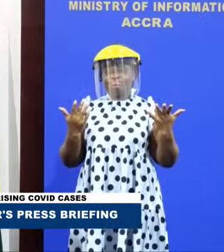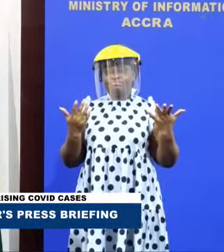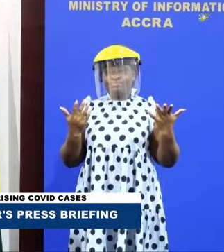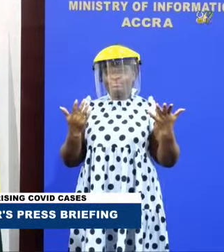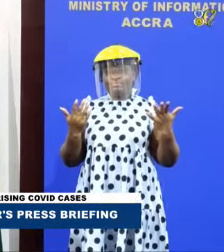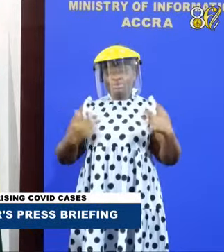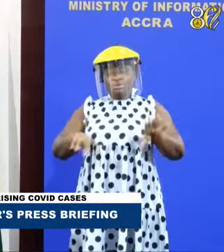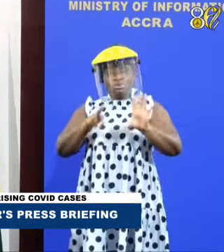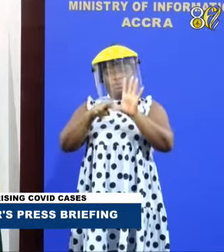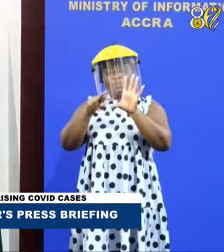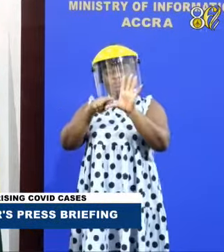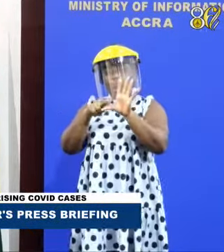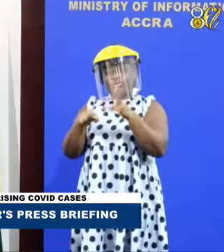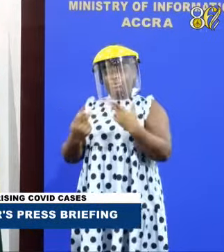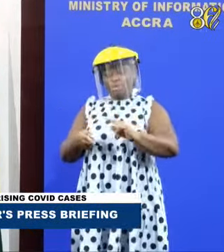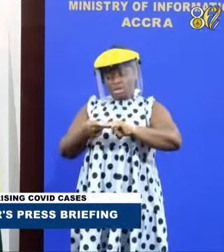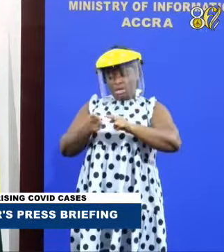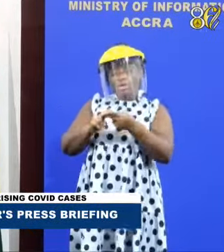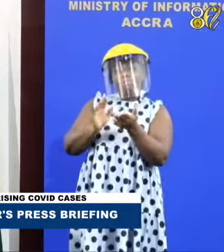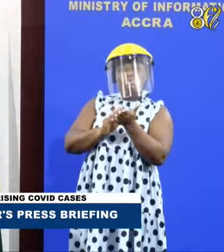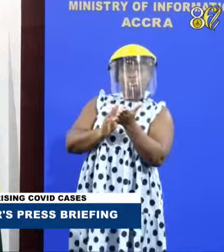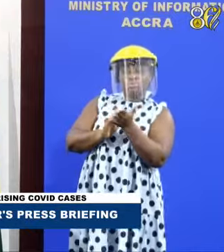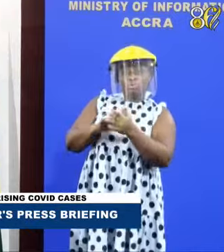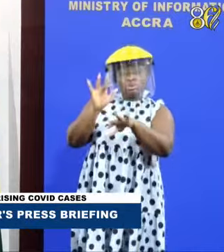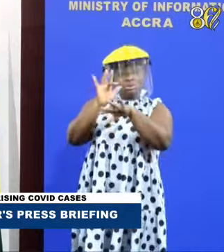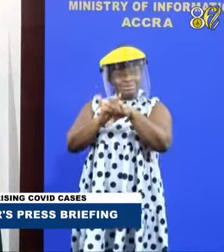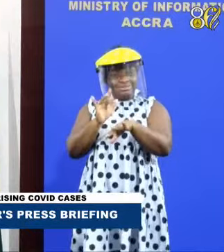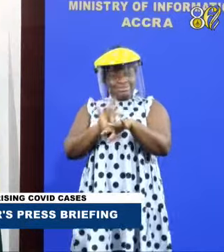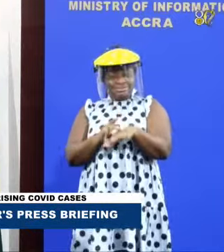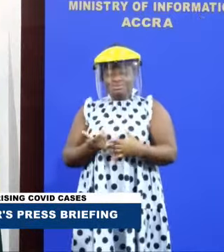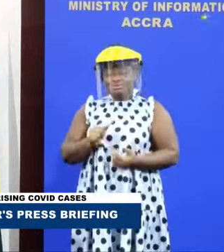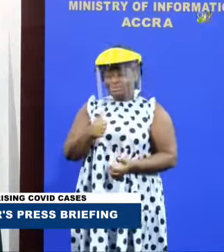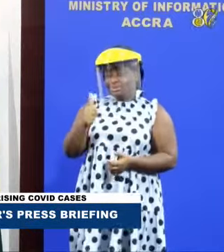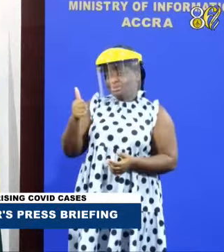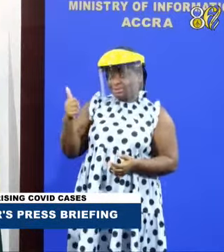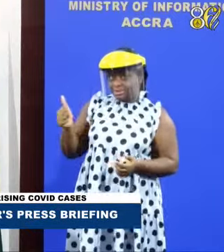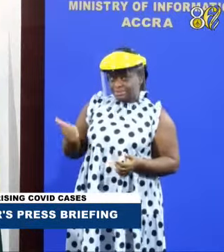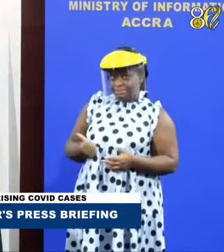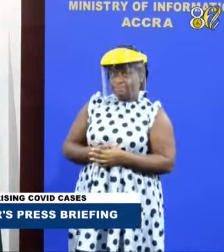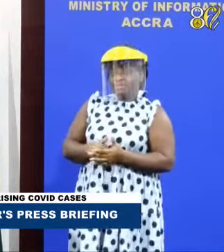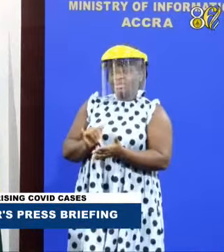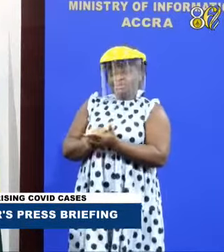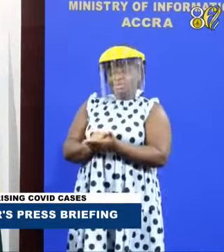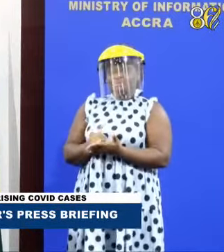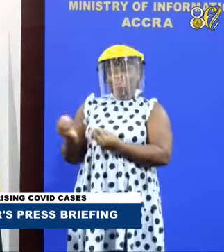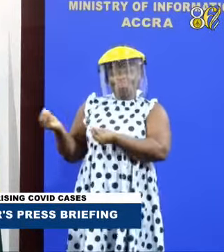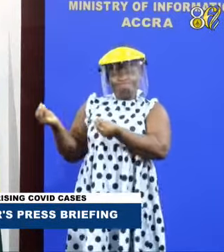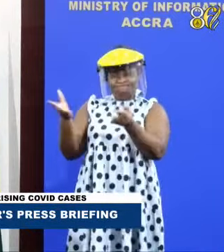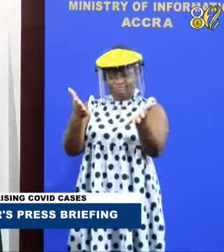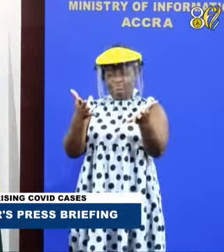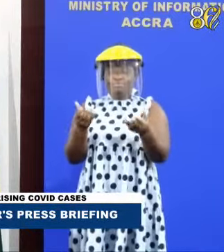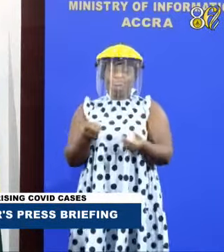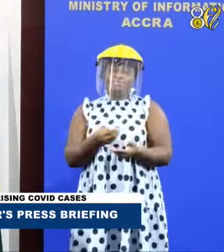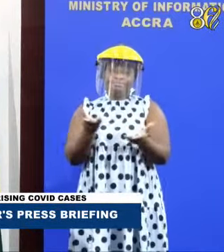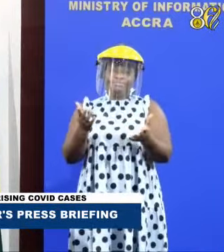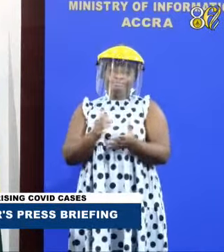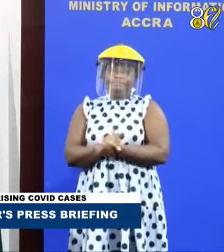the regions, number of schools affected, etc., and then that will be made available to you.